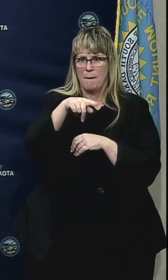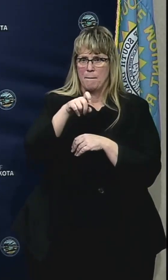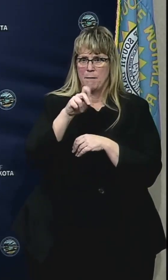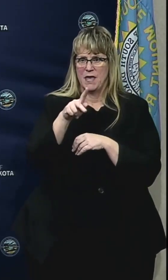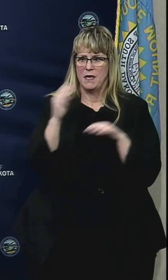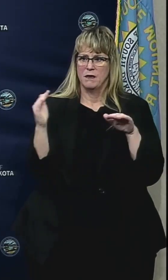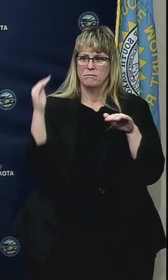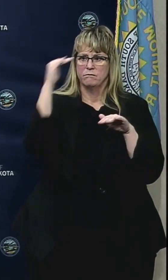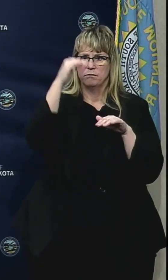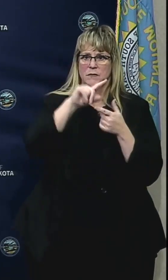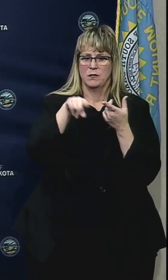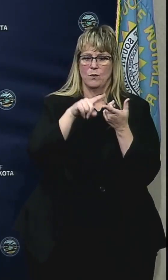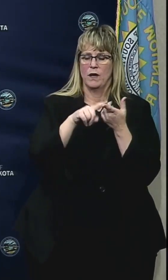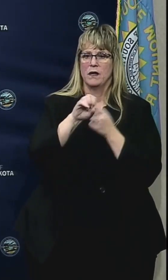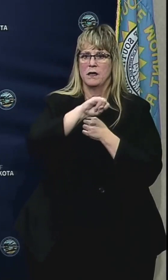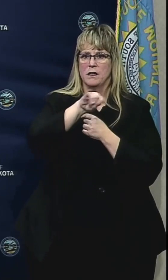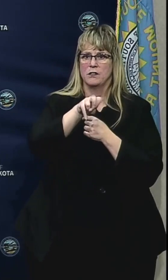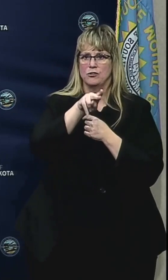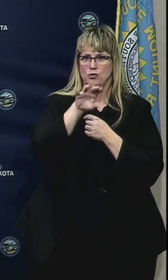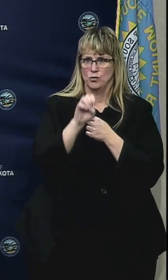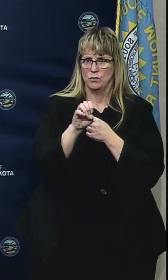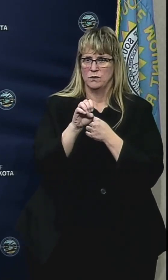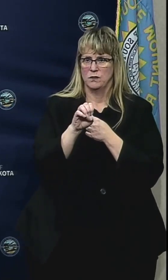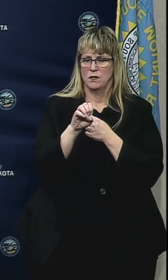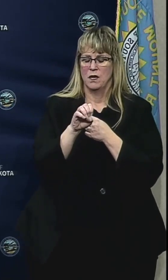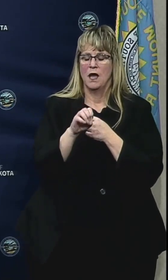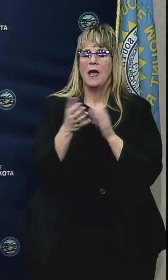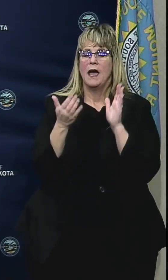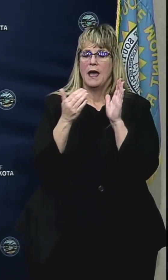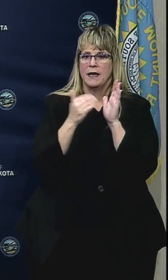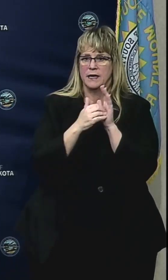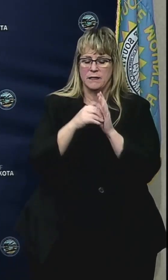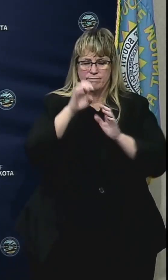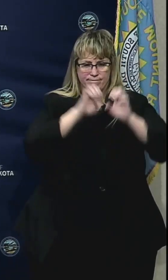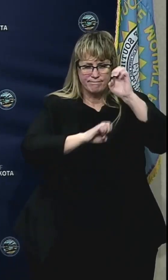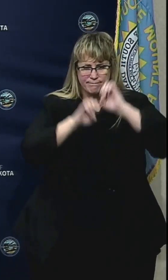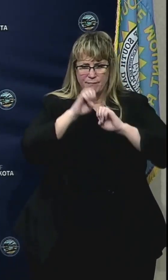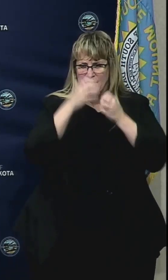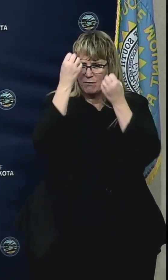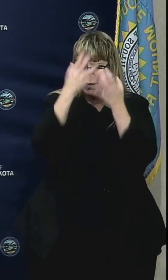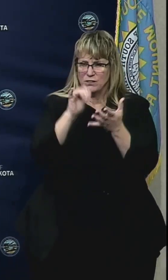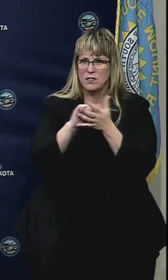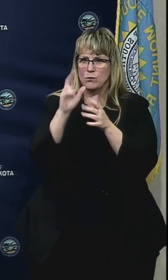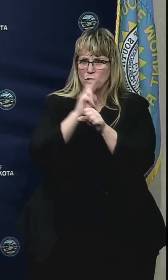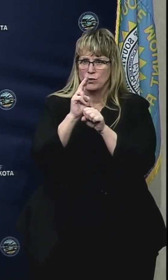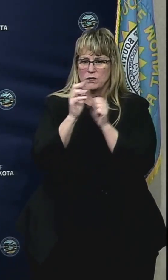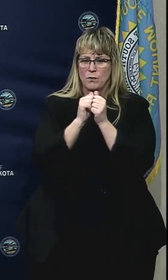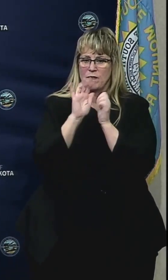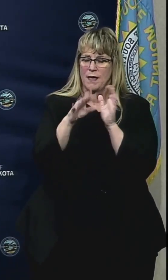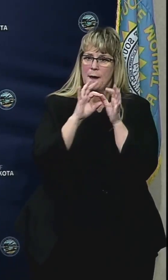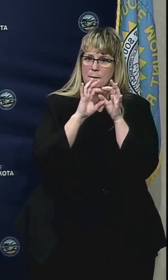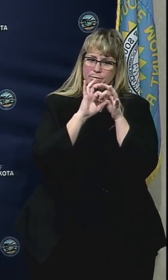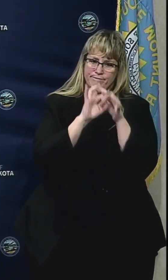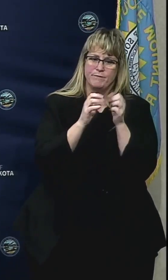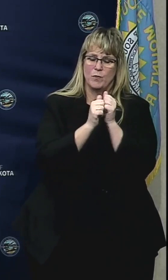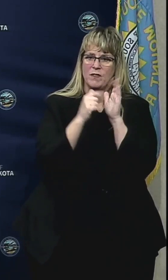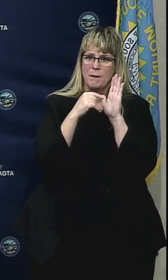in mid-June. We're constantly reevaluating the data that we're using with that model